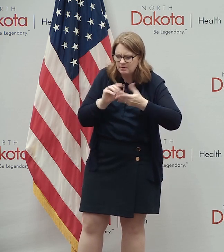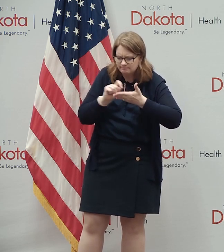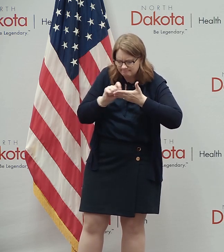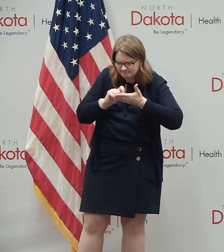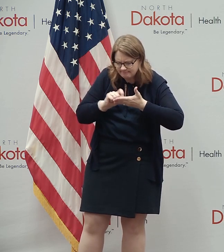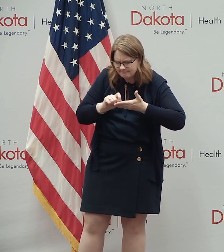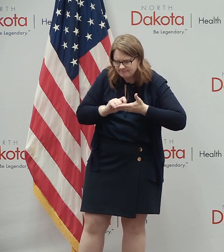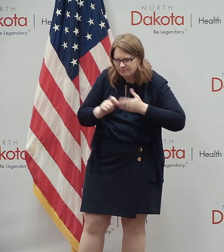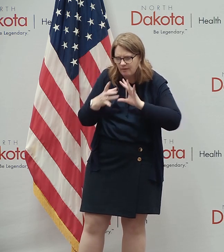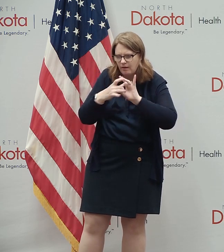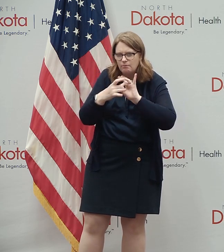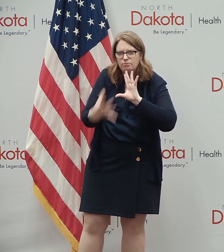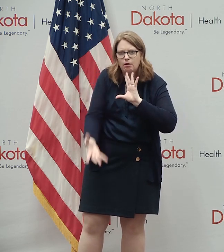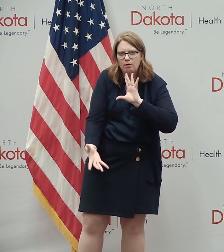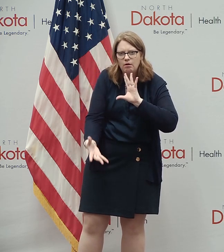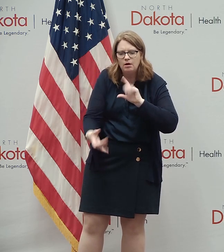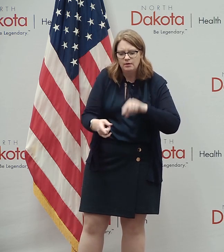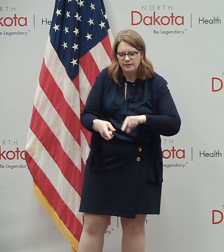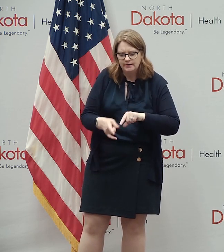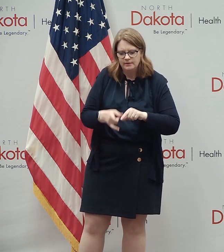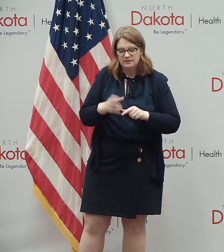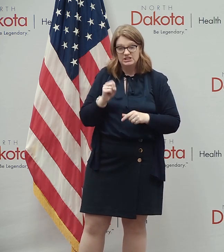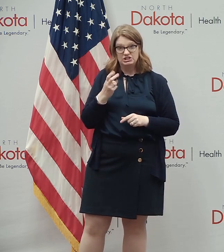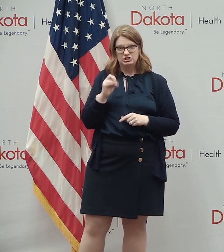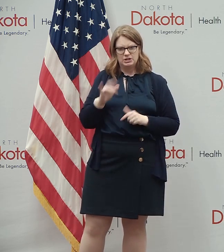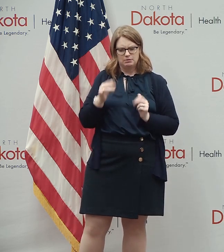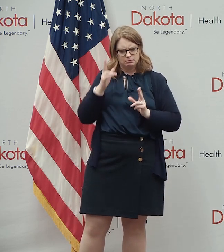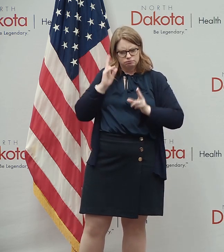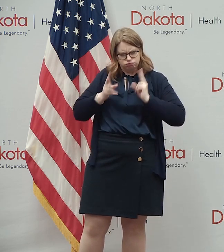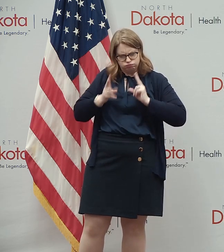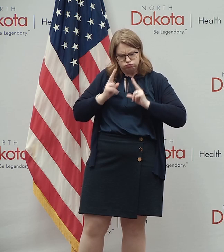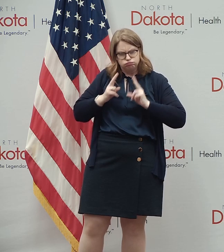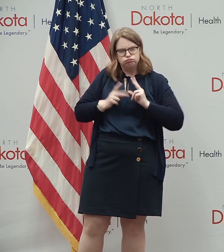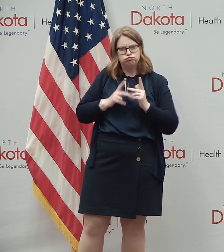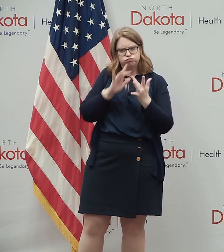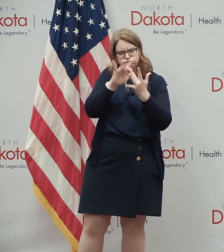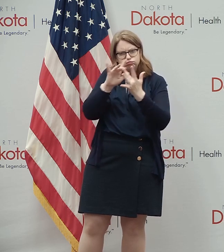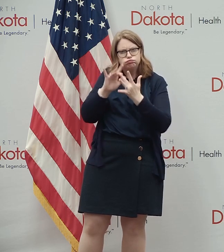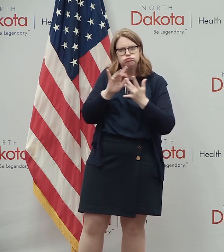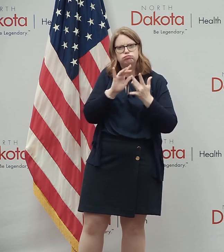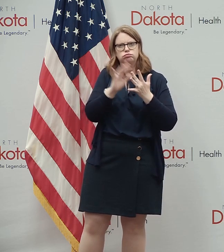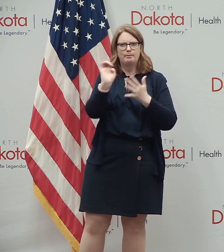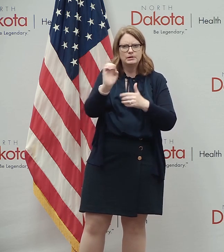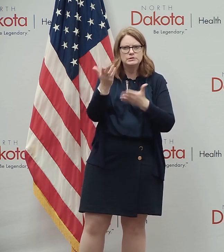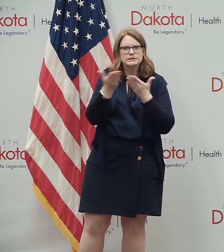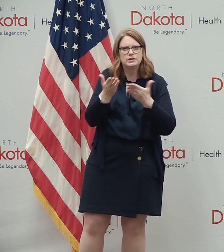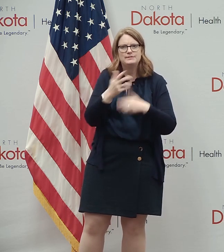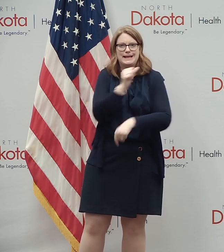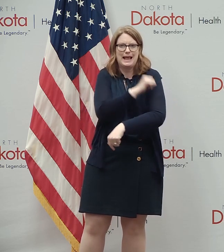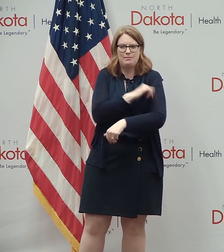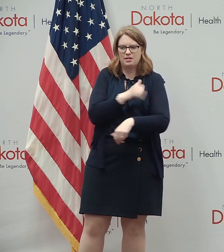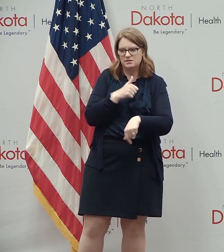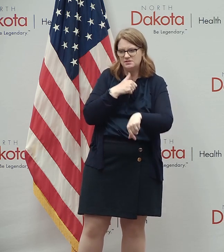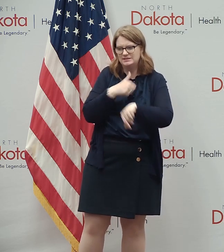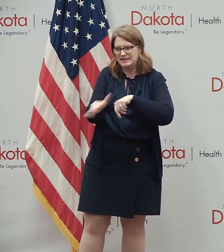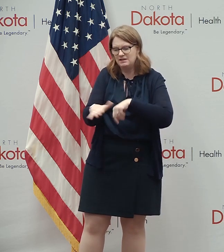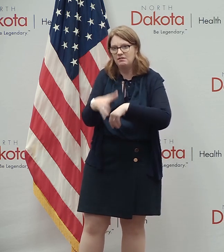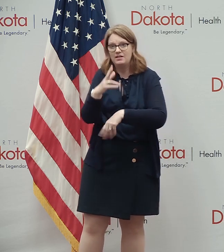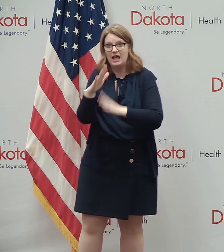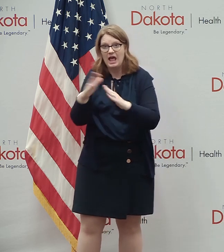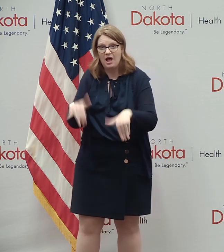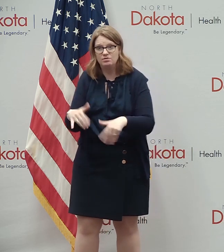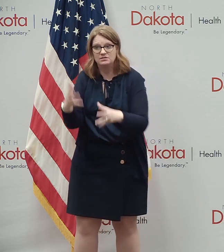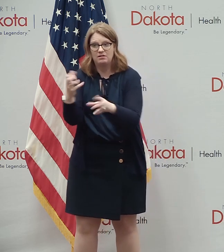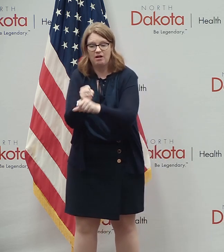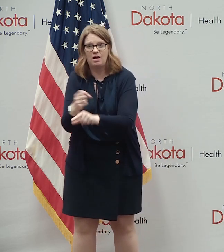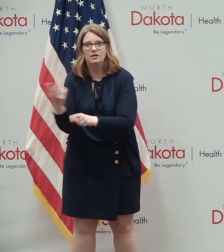lost contact with her. Sherry quickly went to work to ensure that emergency services were notified. An ambulance was deployed to the woman's home. And